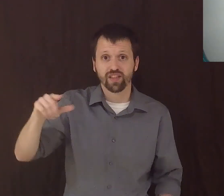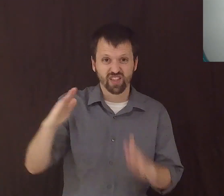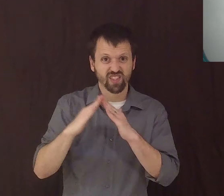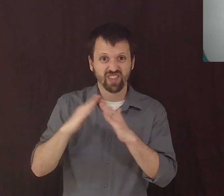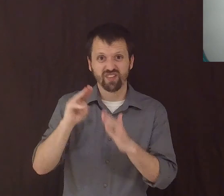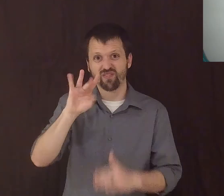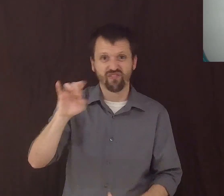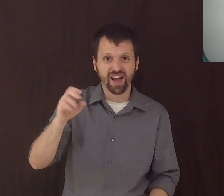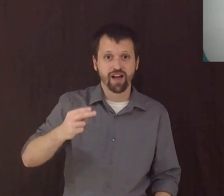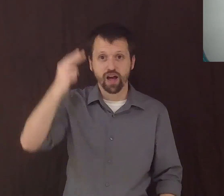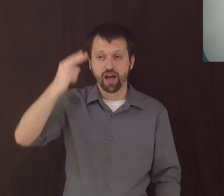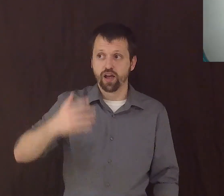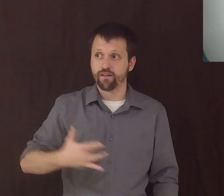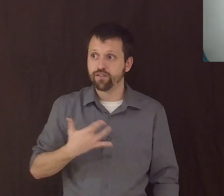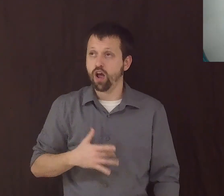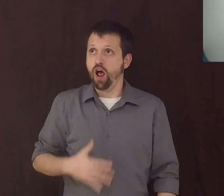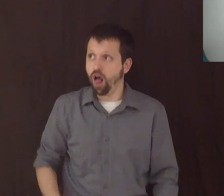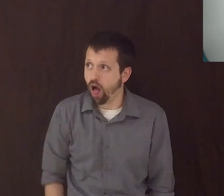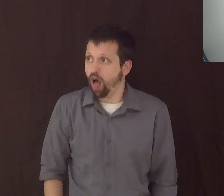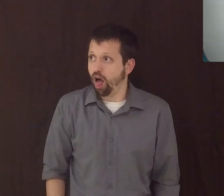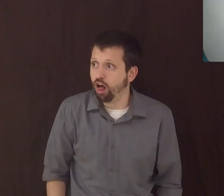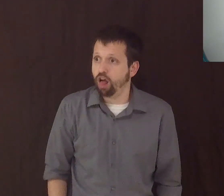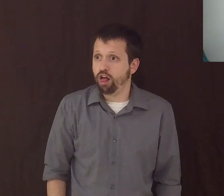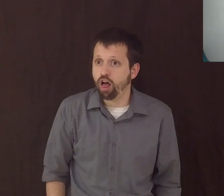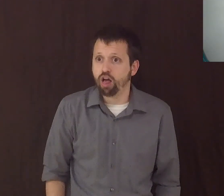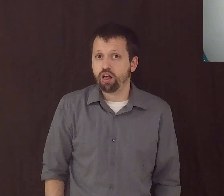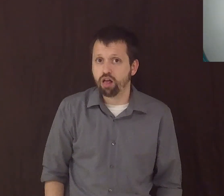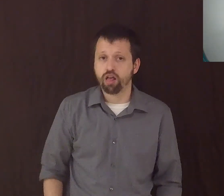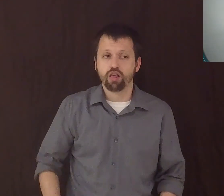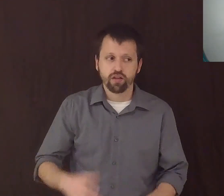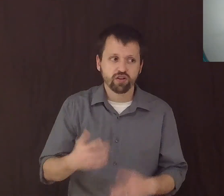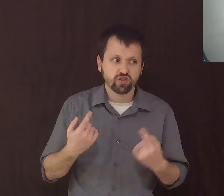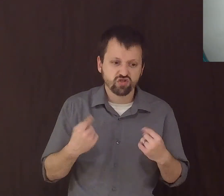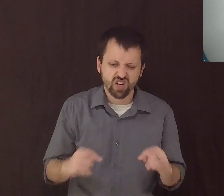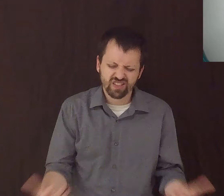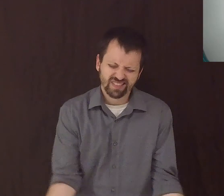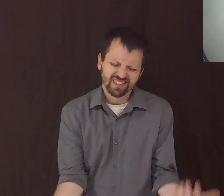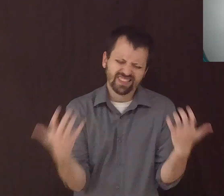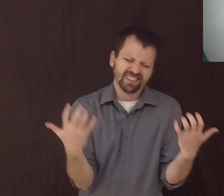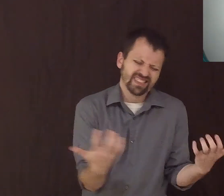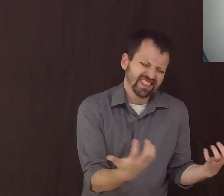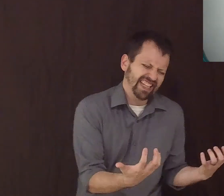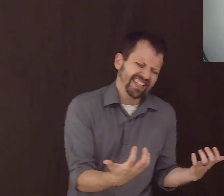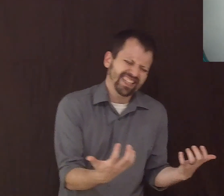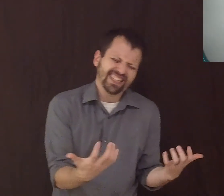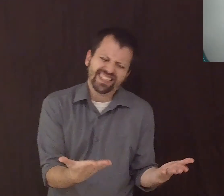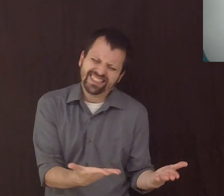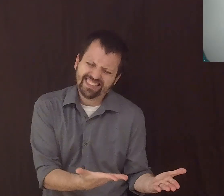you know. And so you're out of breath and you don't feel like you can make it, you know, and you're trying to just bear up underneath it.